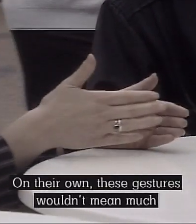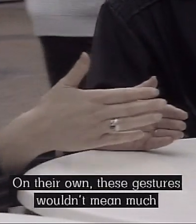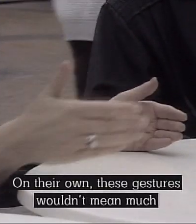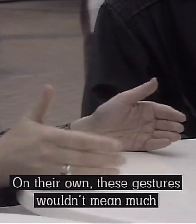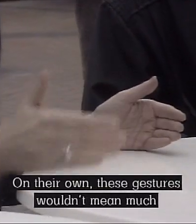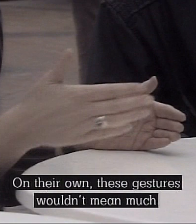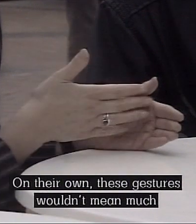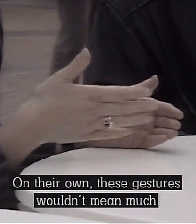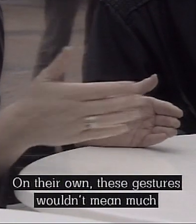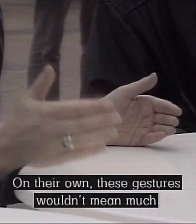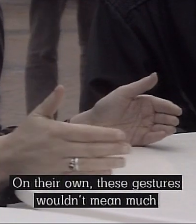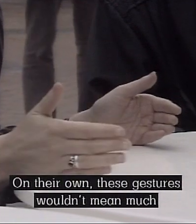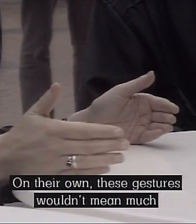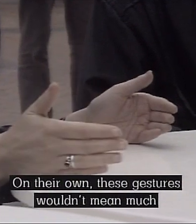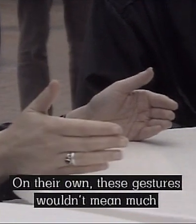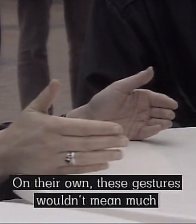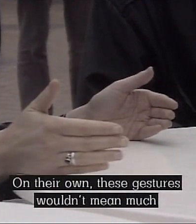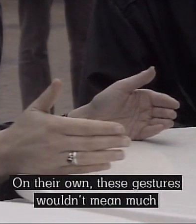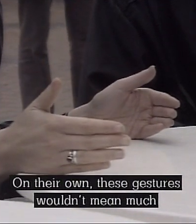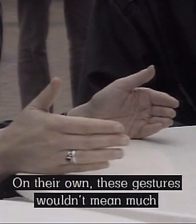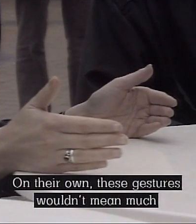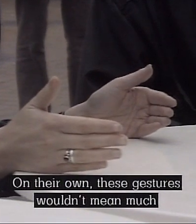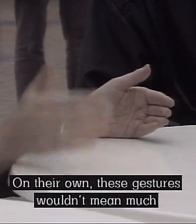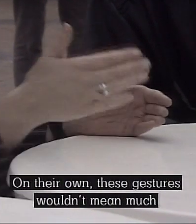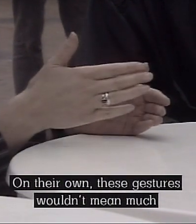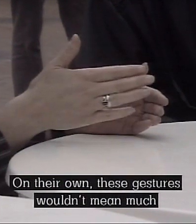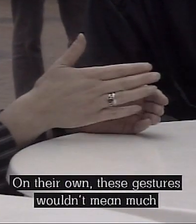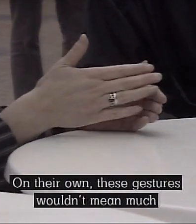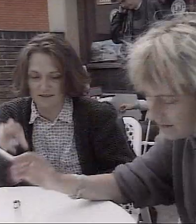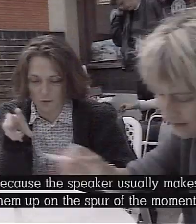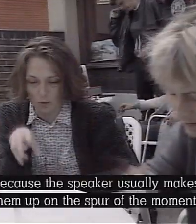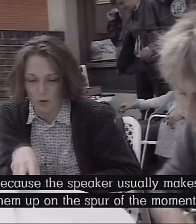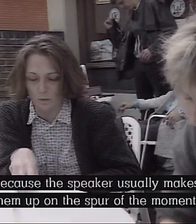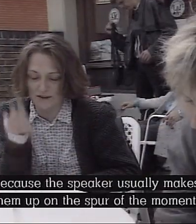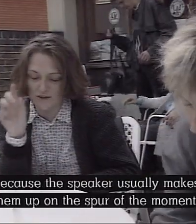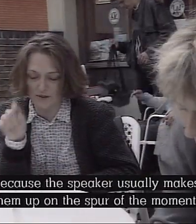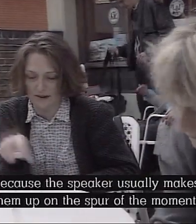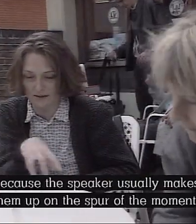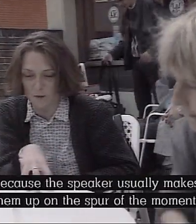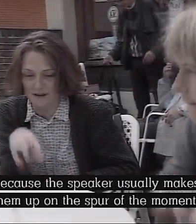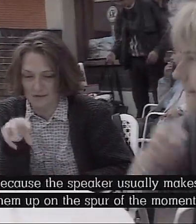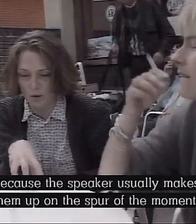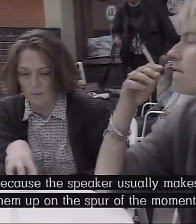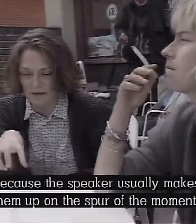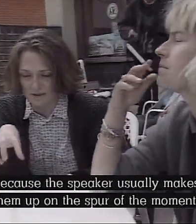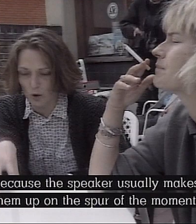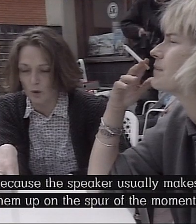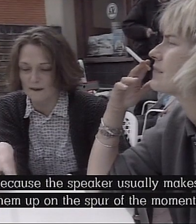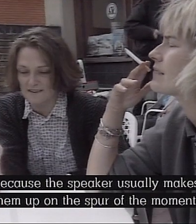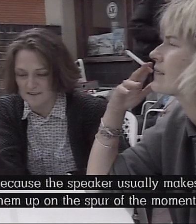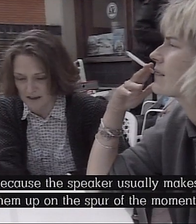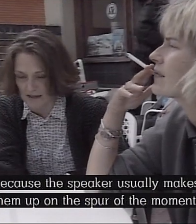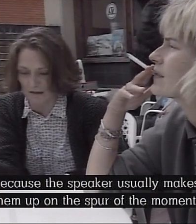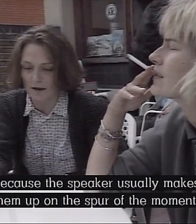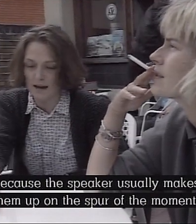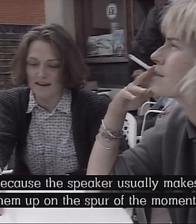much, because they're usually made up on the spur of the moment by the person who's talking. Two things. One, it's almost always seen as